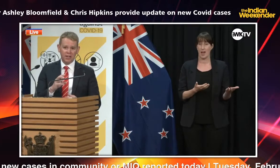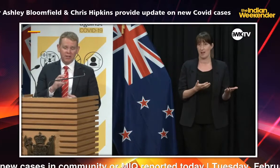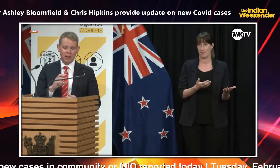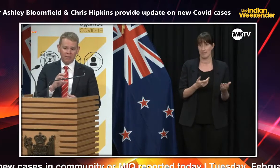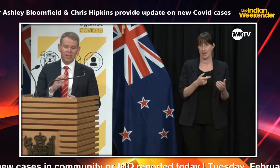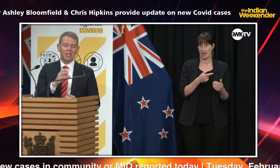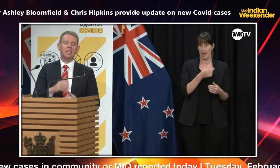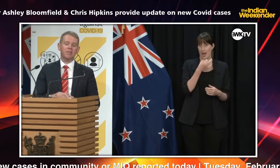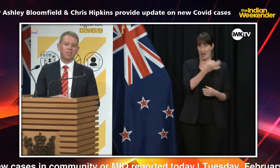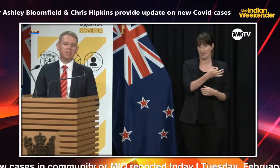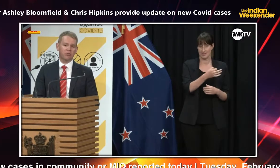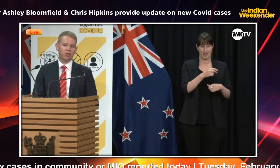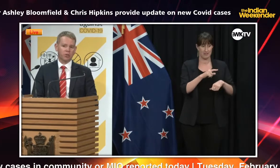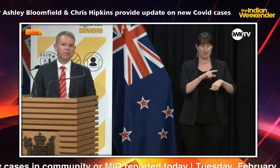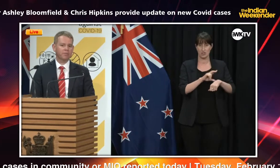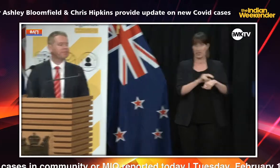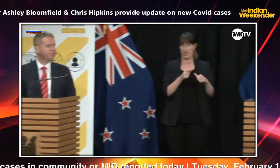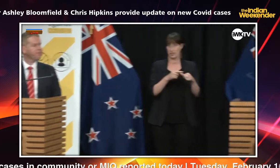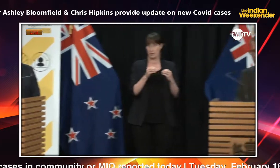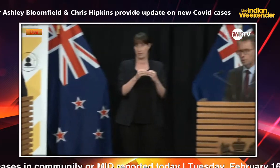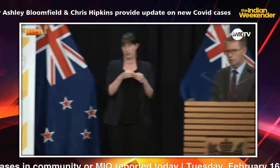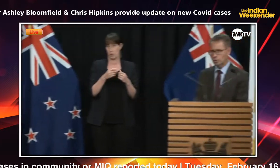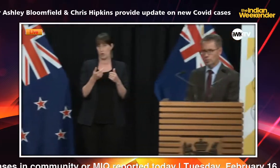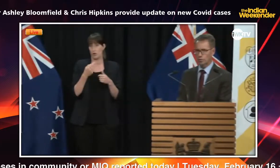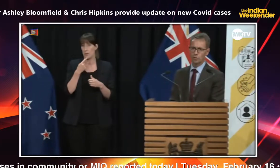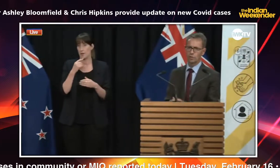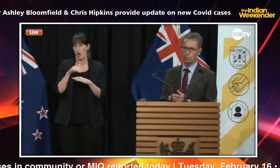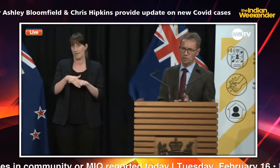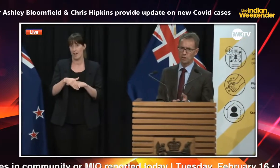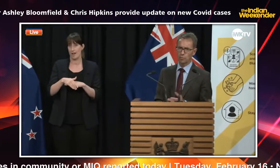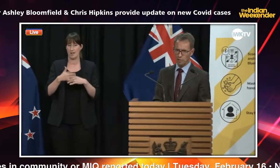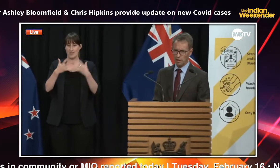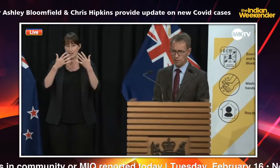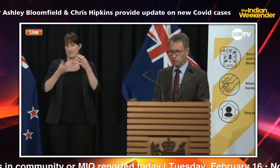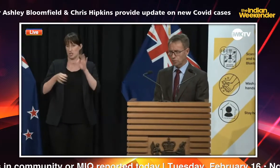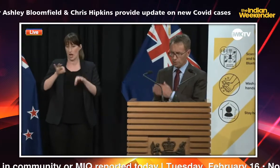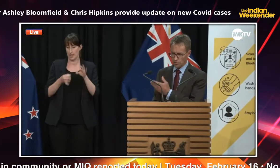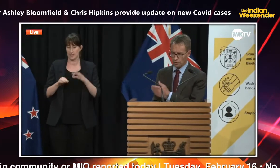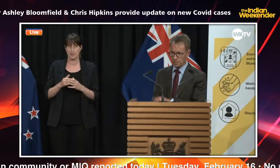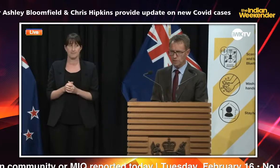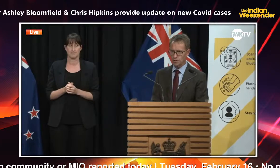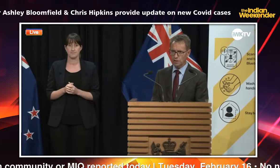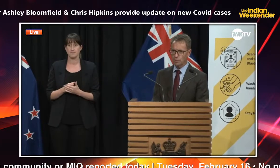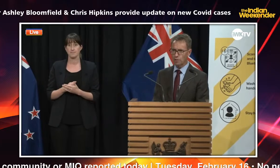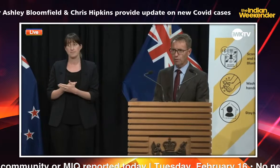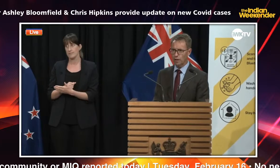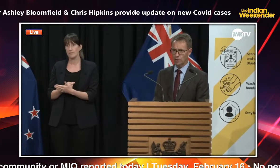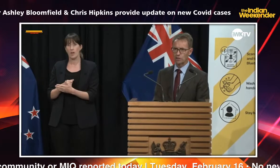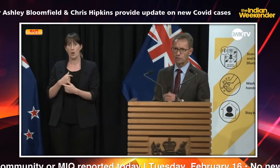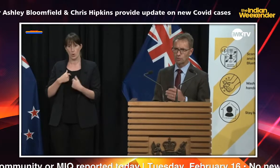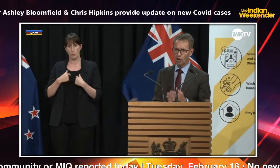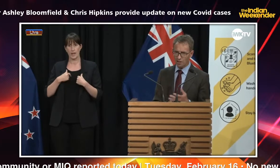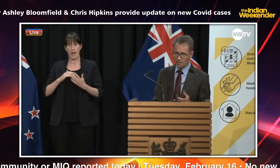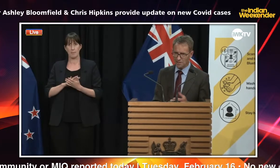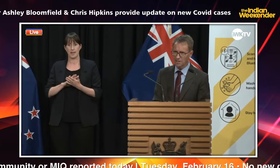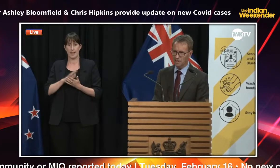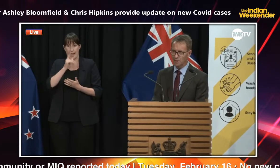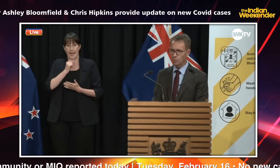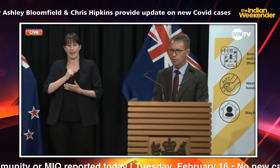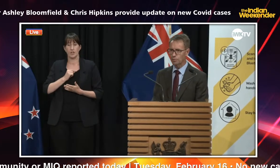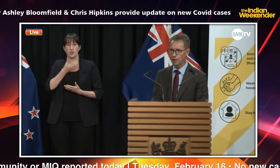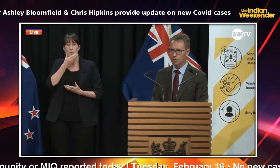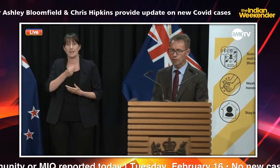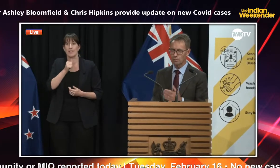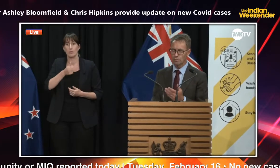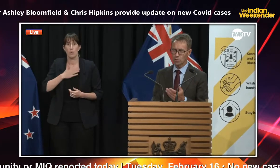and the validity of the test results. Just two additional comments. First, I wouldn't say we're reluctant to use it. As the Minister said, we are actually trialling it in